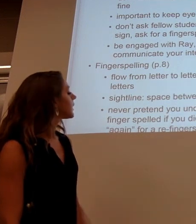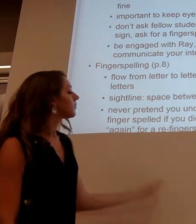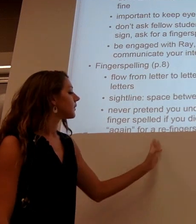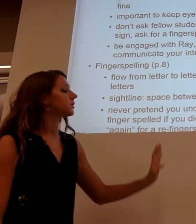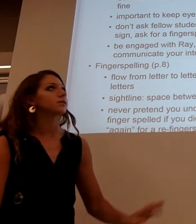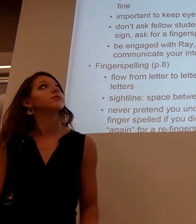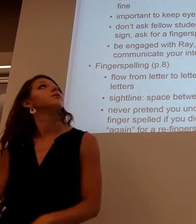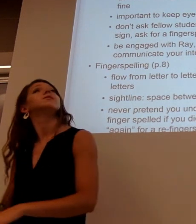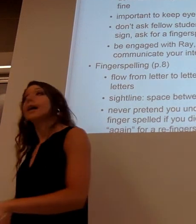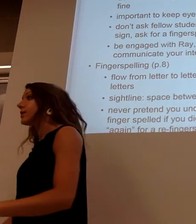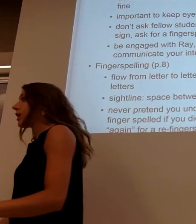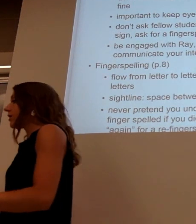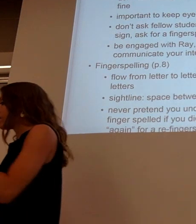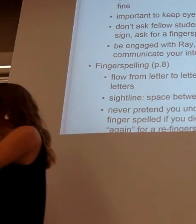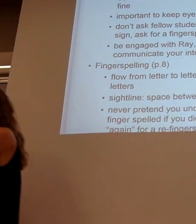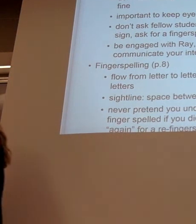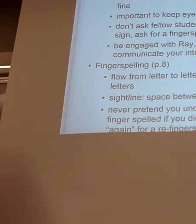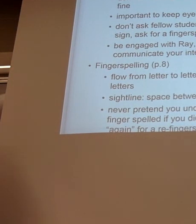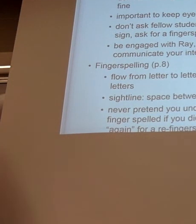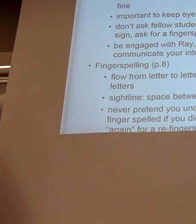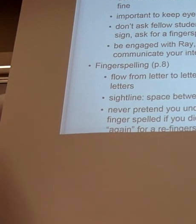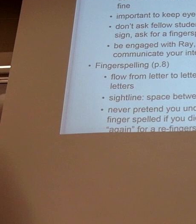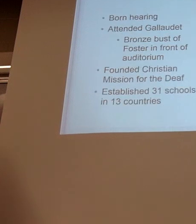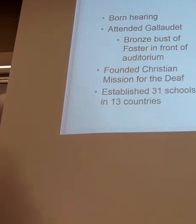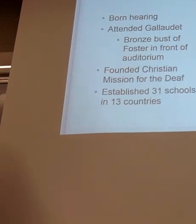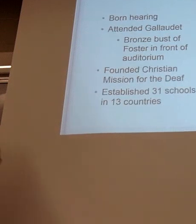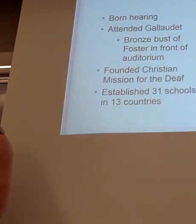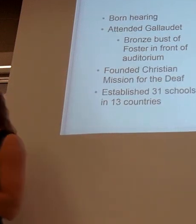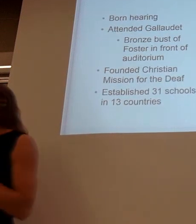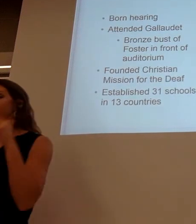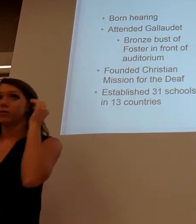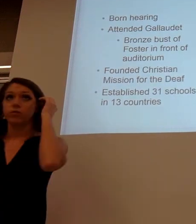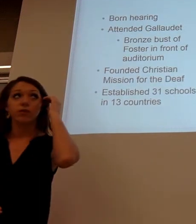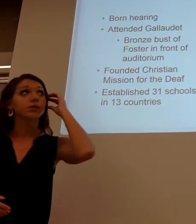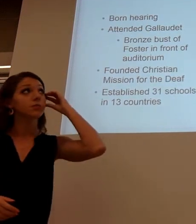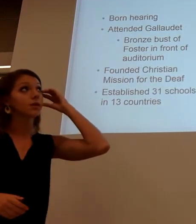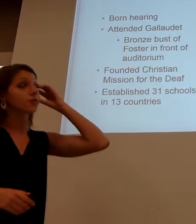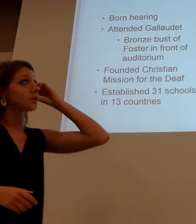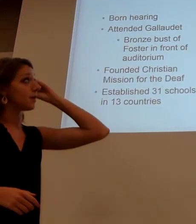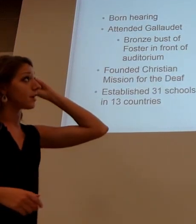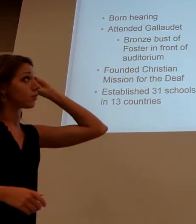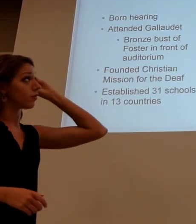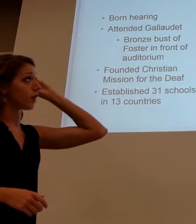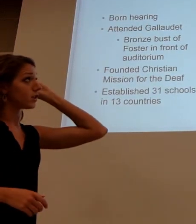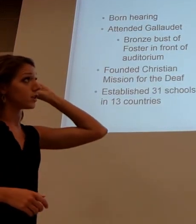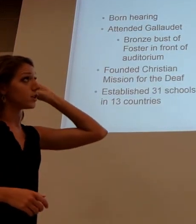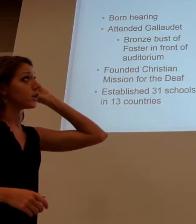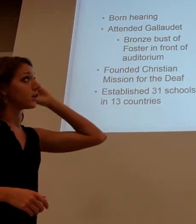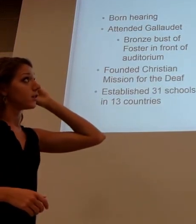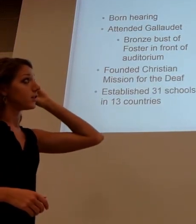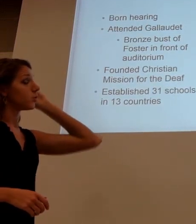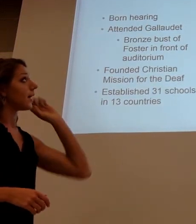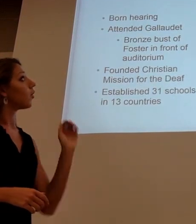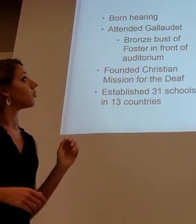Yeah, that's life. I'm going to continue some information on Andrew Foster. This will be helpful